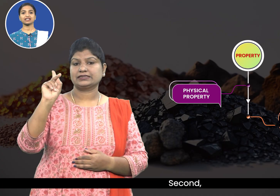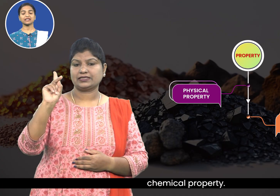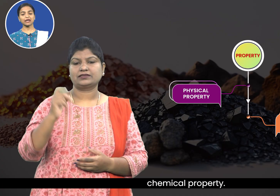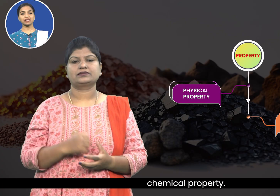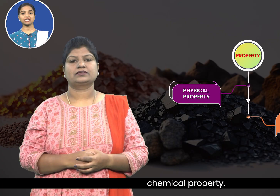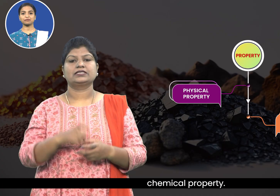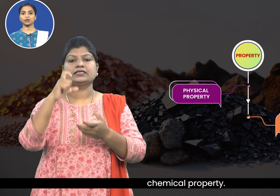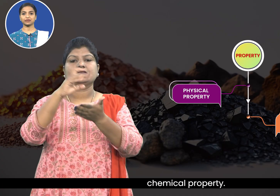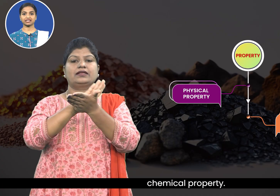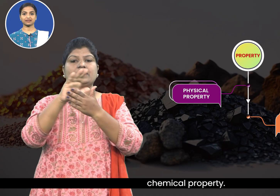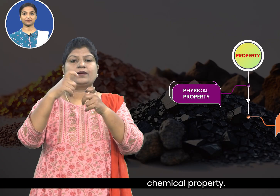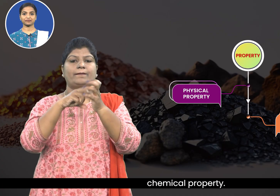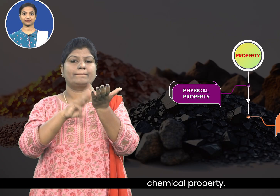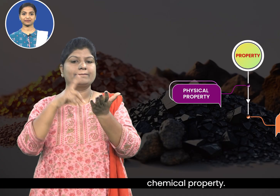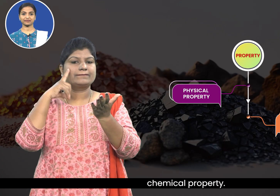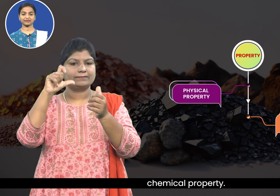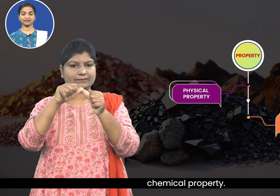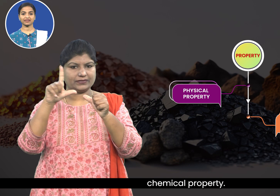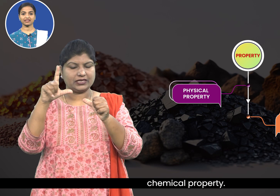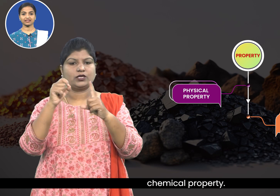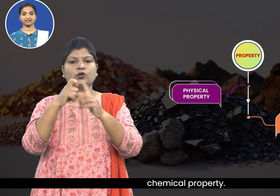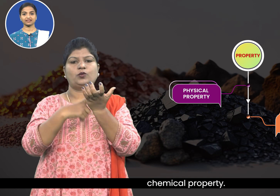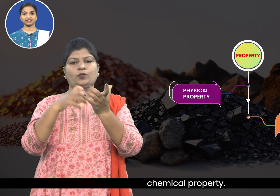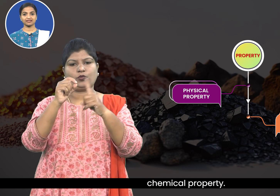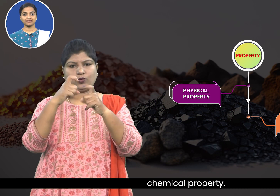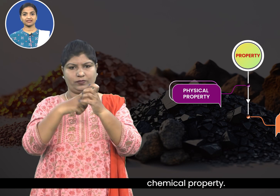Second, chemical property.